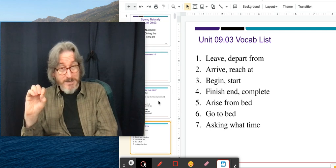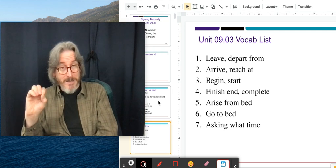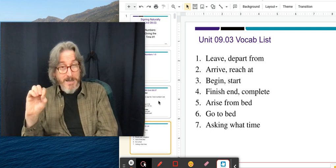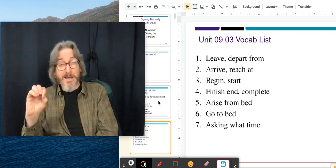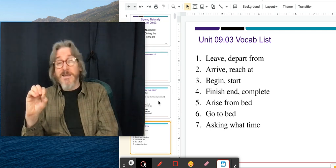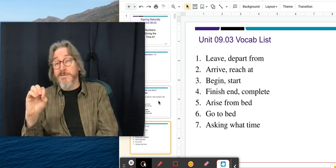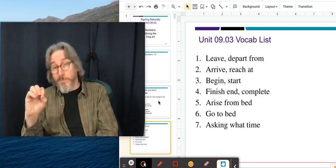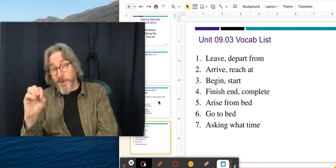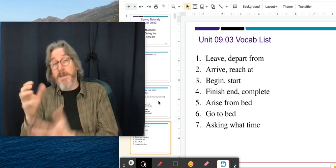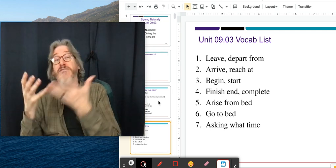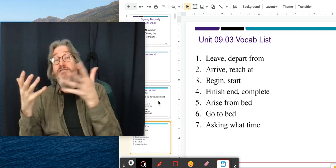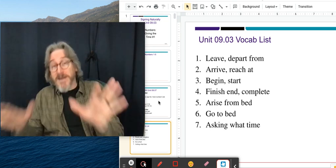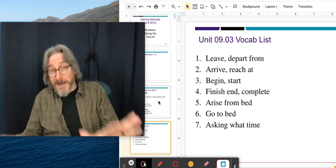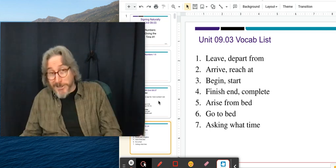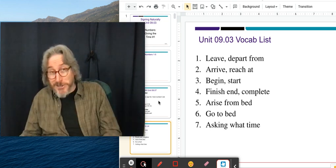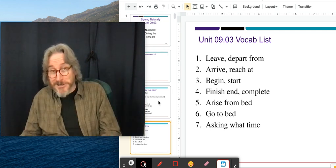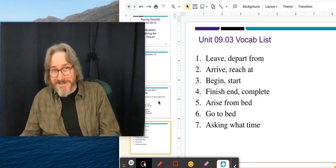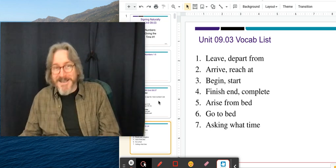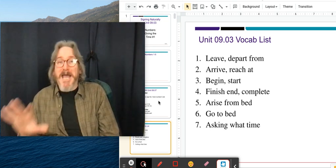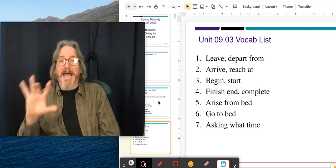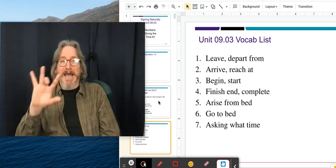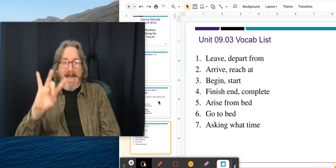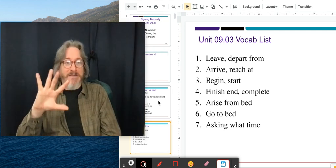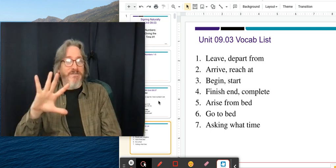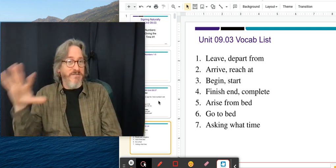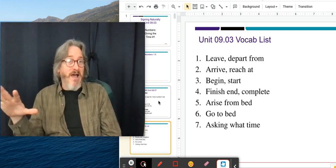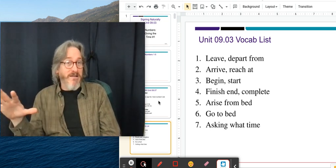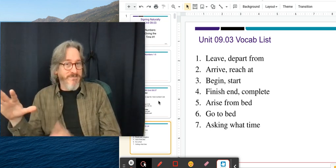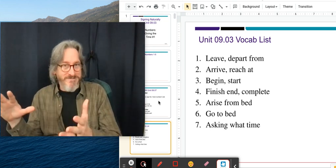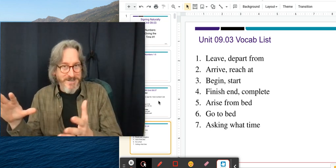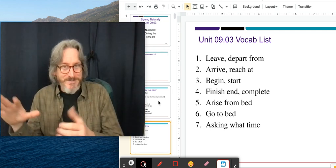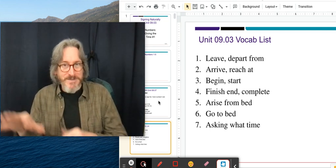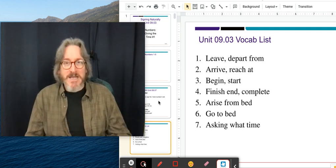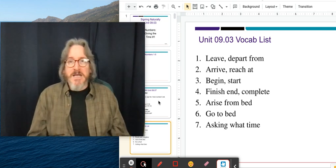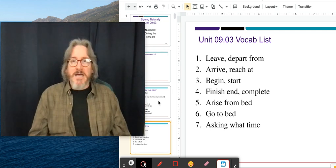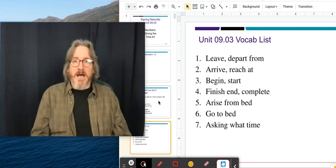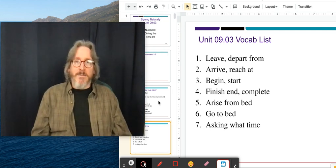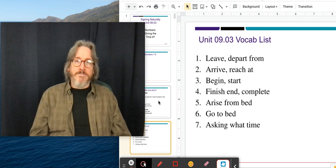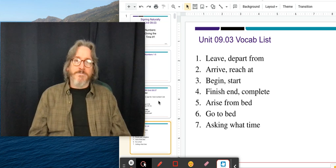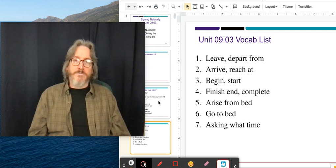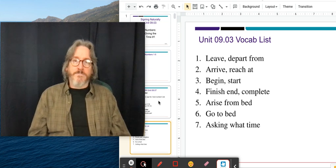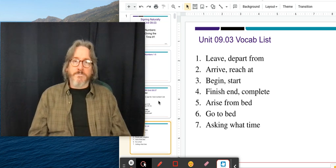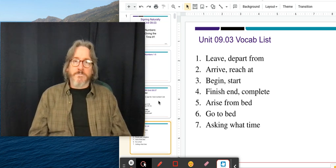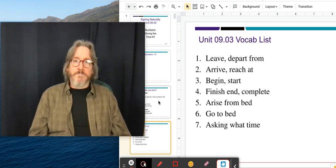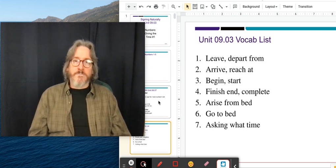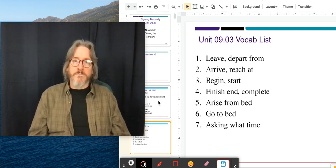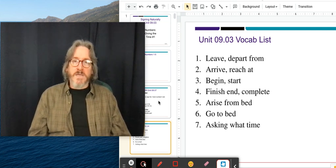8:50. But it may finish at 8:55, right?